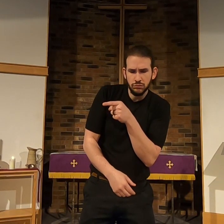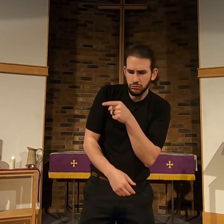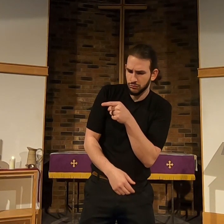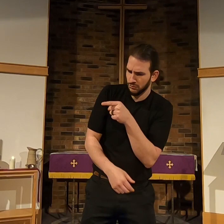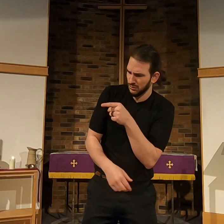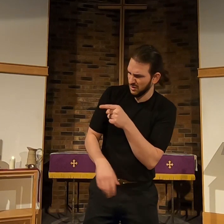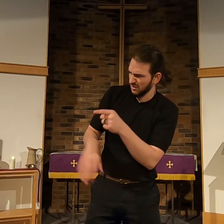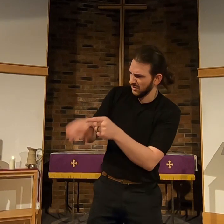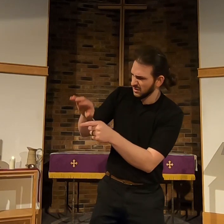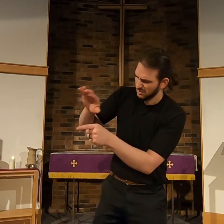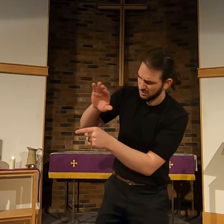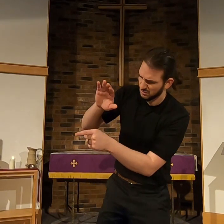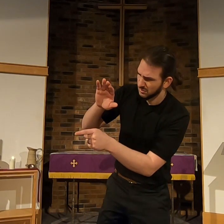She stared at him and said,